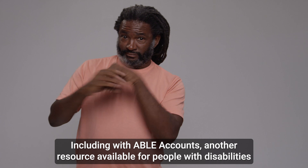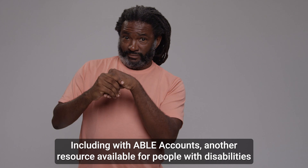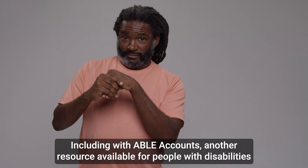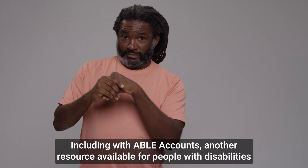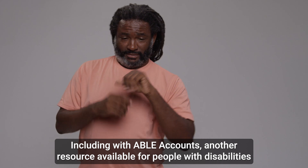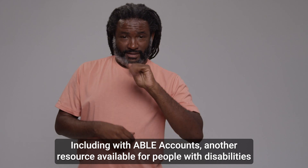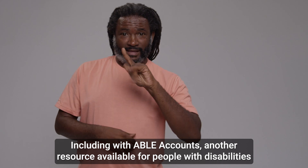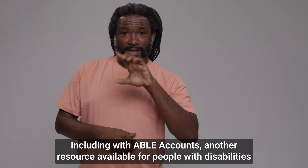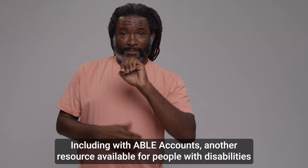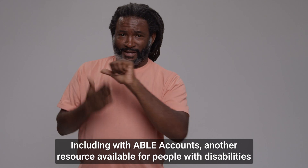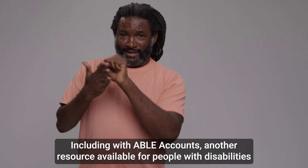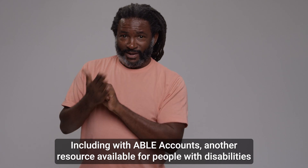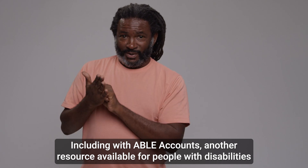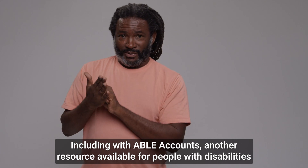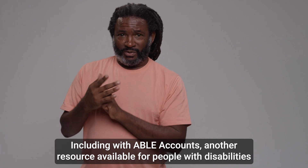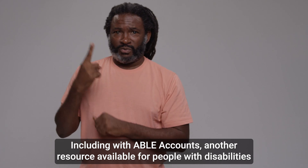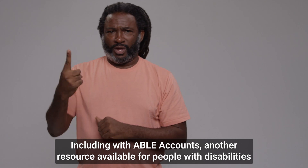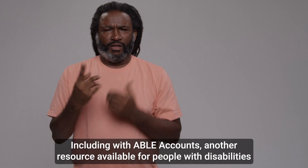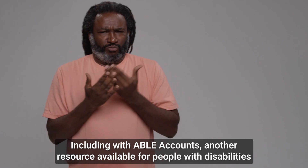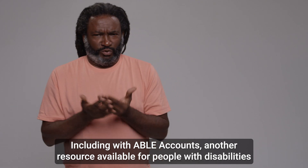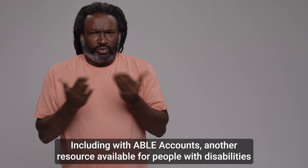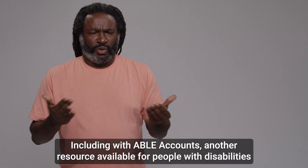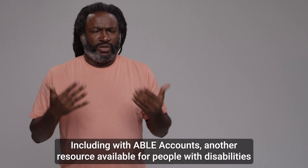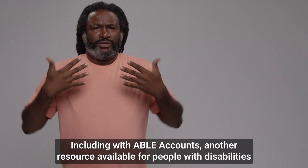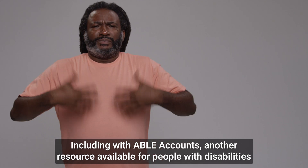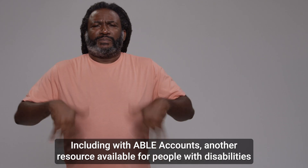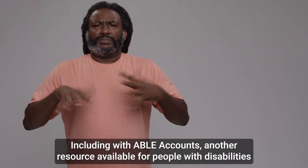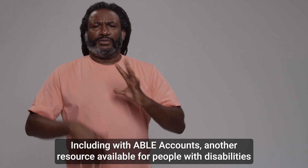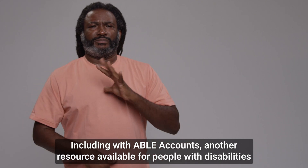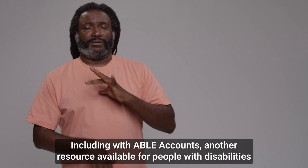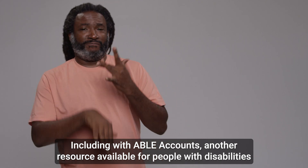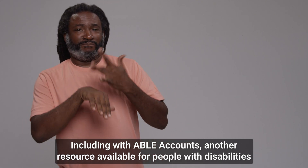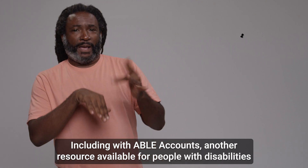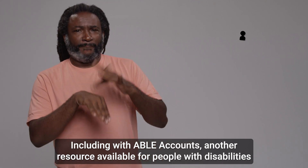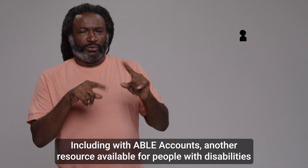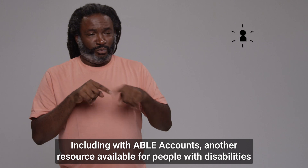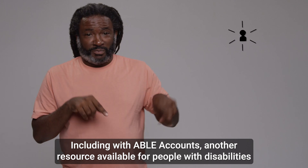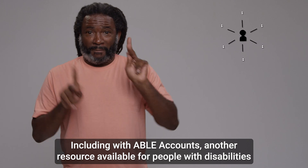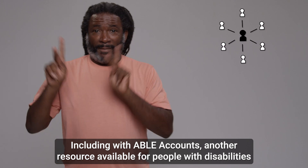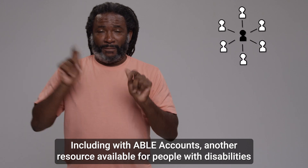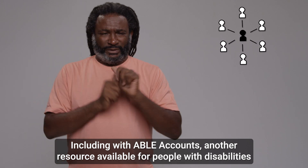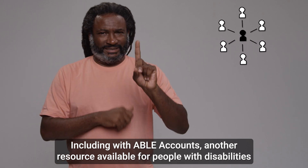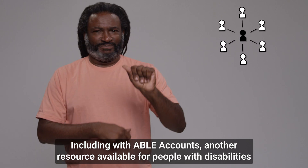Including ABLE accounts, another resource available for people with disabilities and their support networks is a special needs